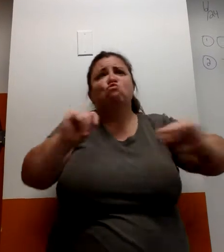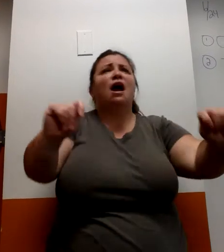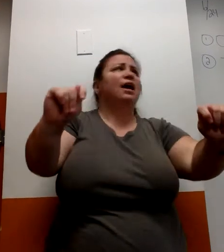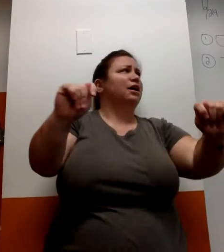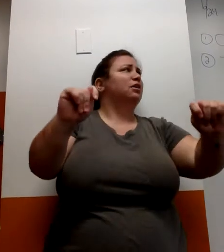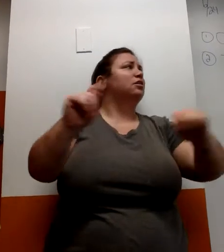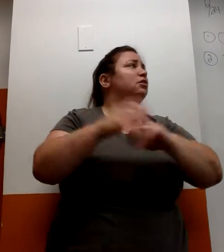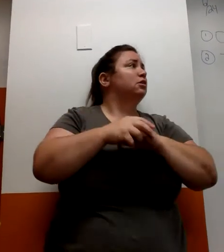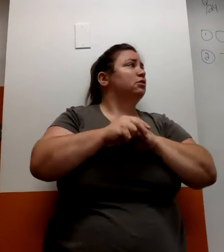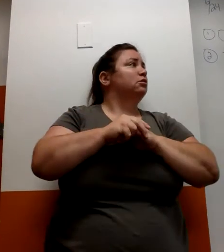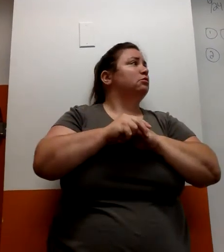mind and body is very powerful.